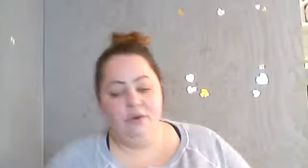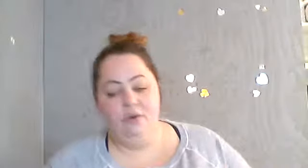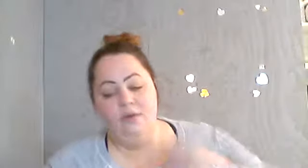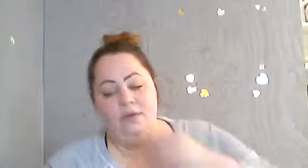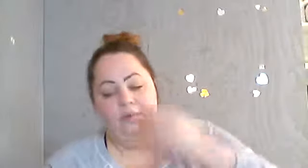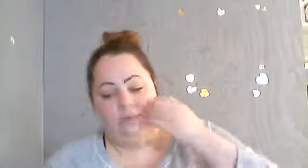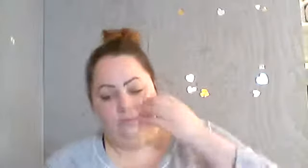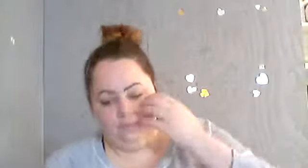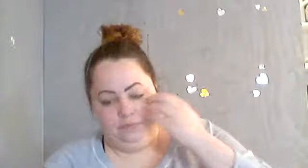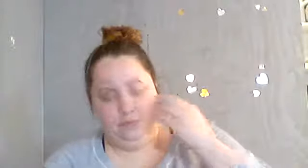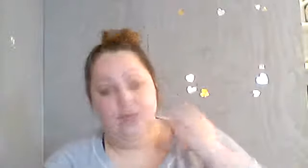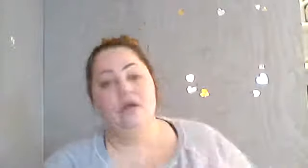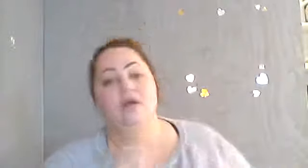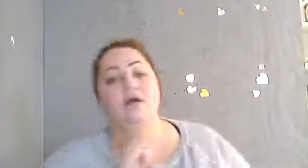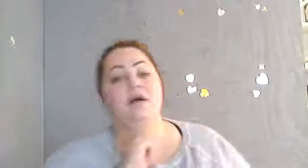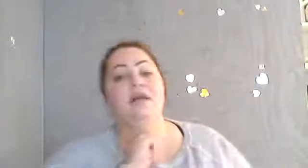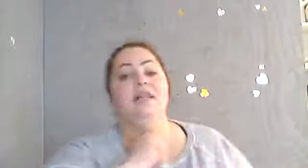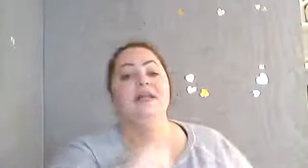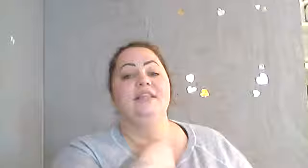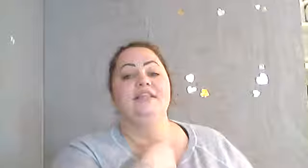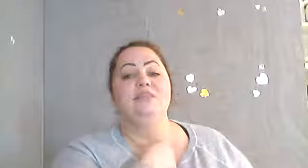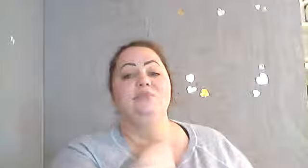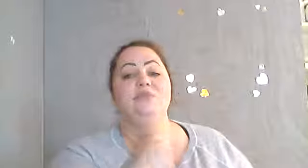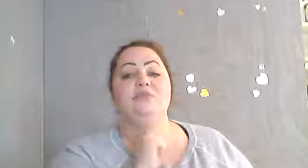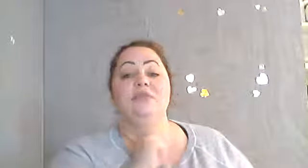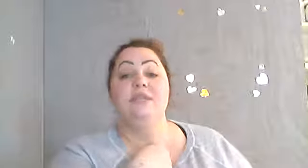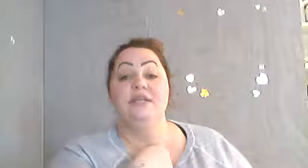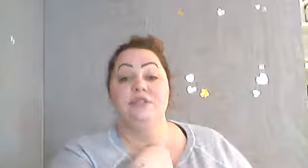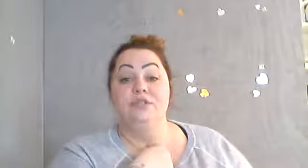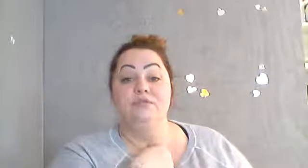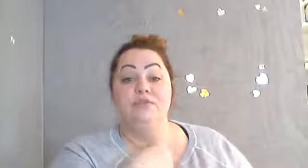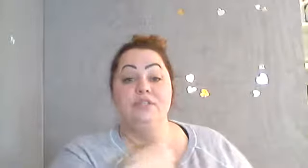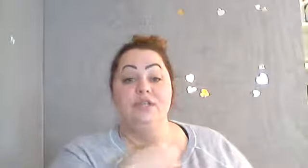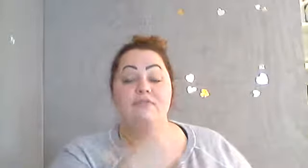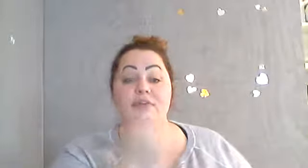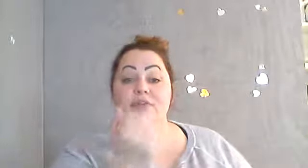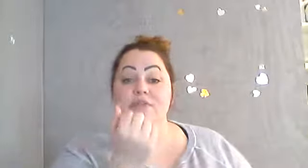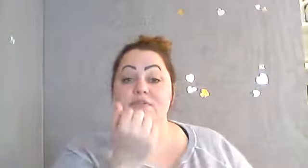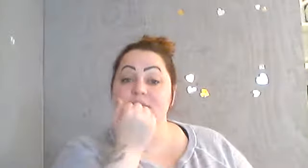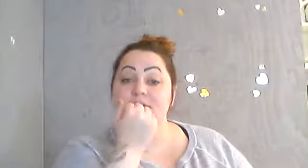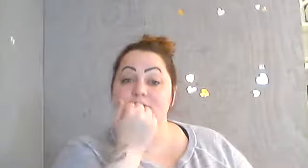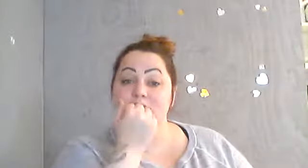So again, like, this is mute. This is like turn your voice off. I've also seen like mute.